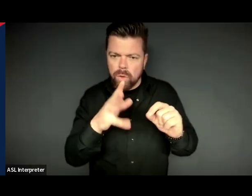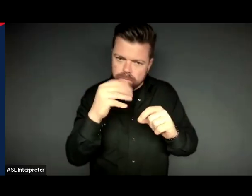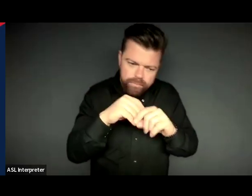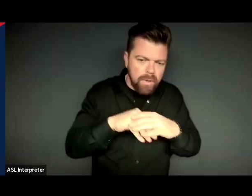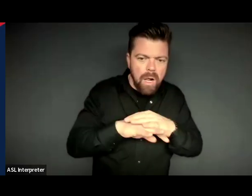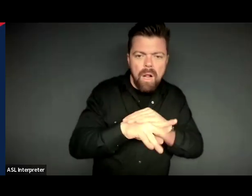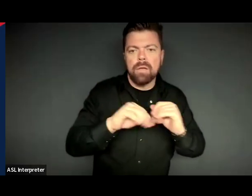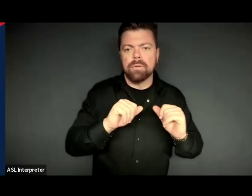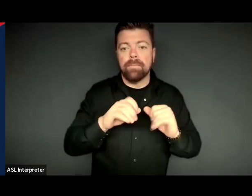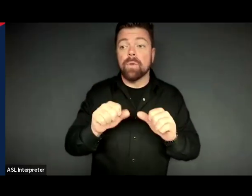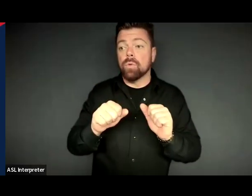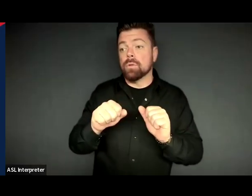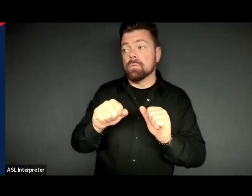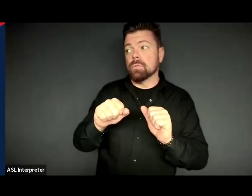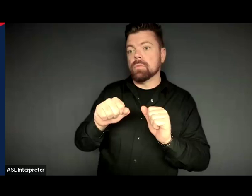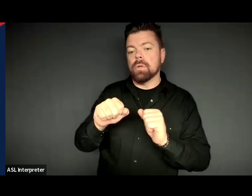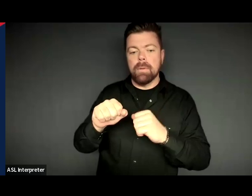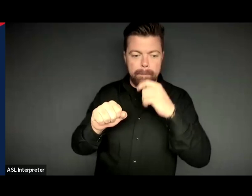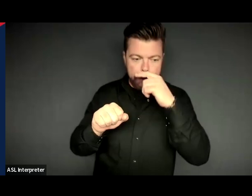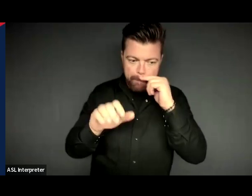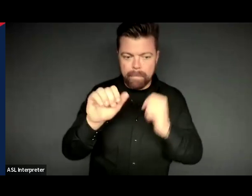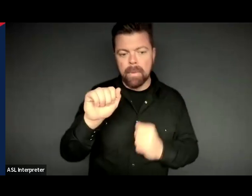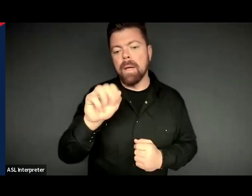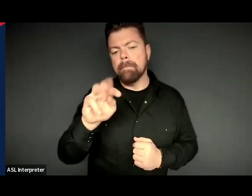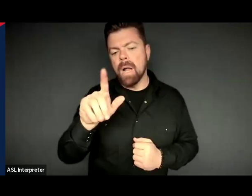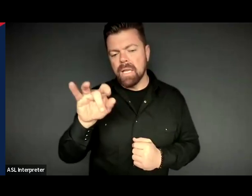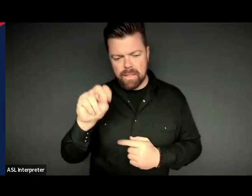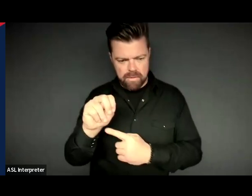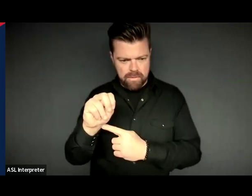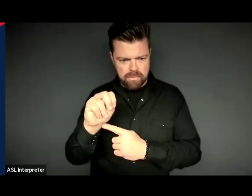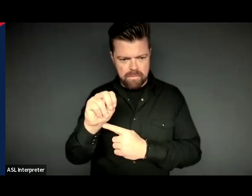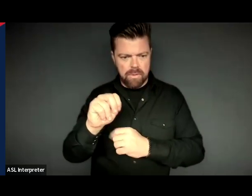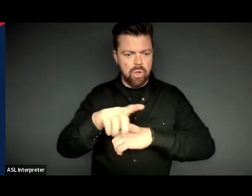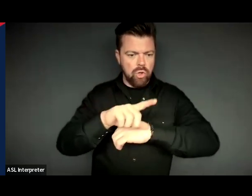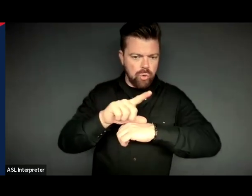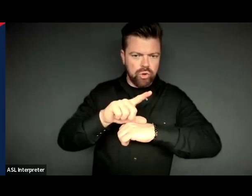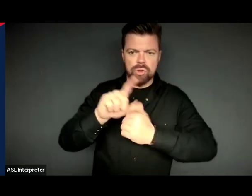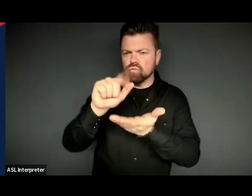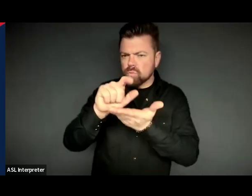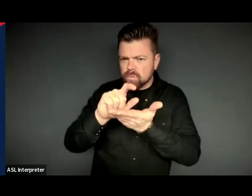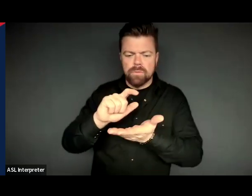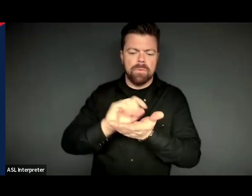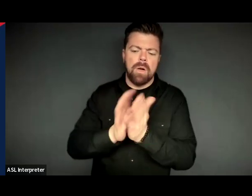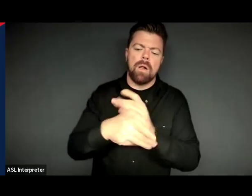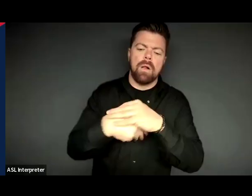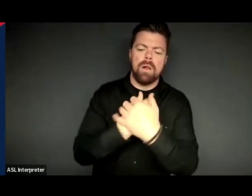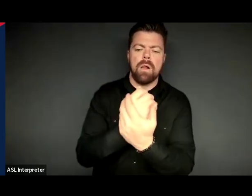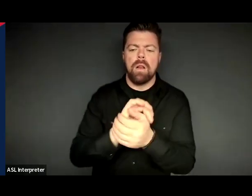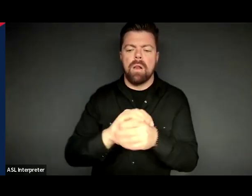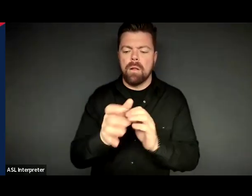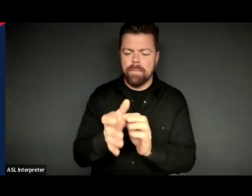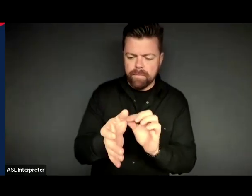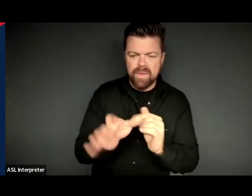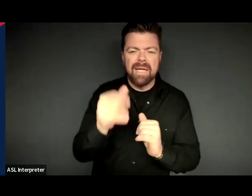your calluses. You want to put emollient lotions on your skin to keep that flakiness from happening, and